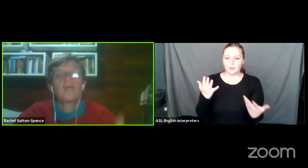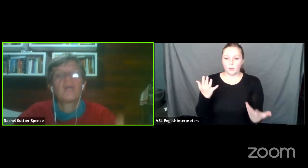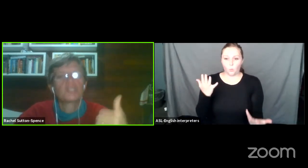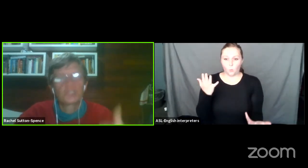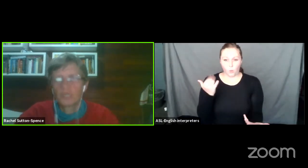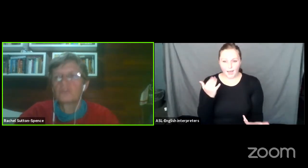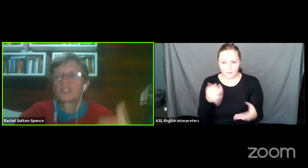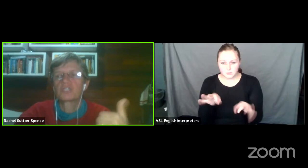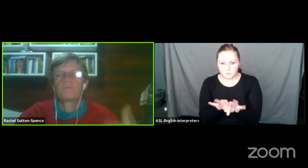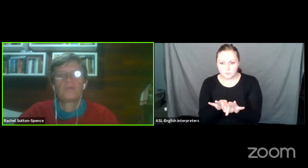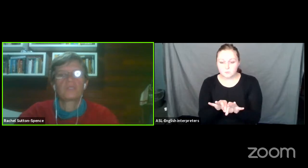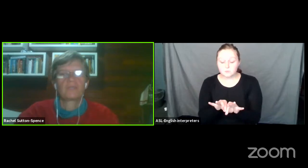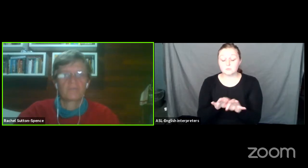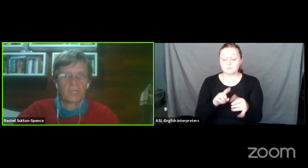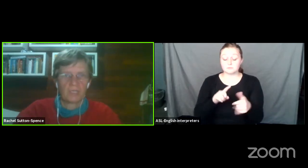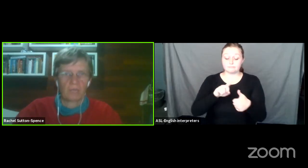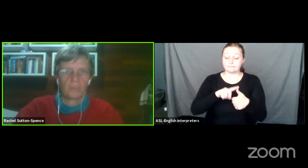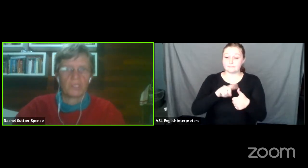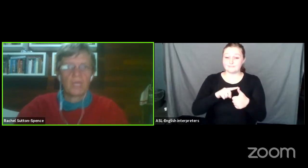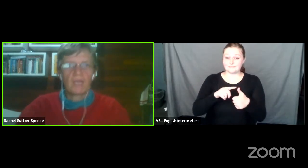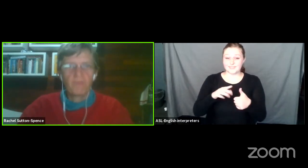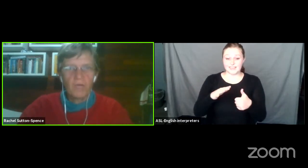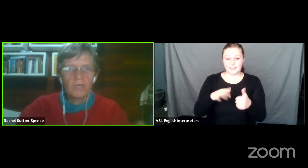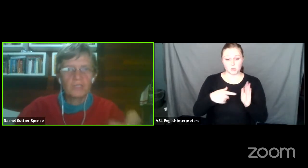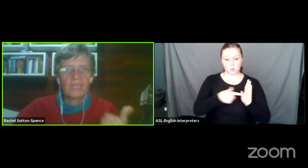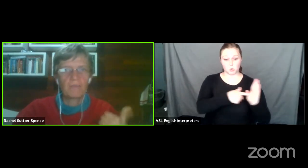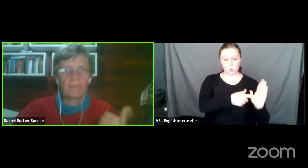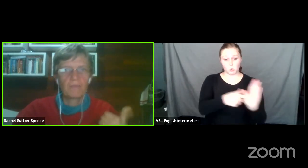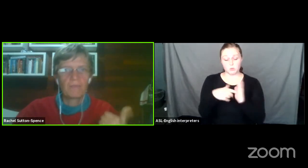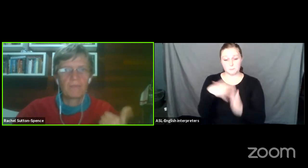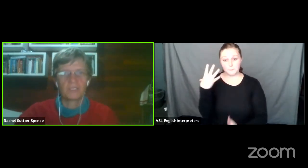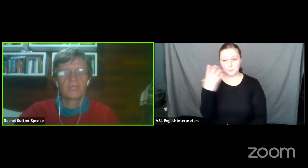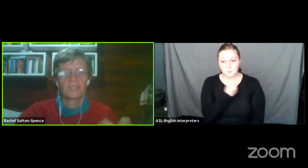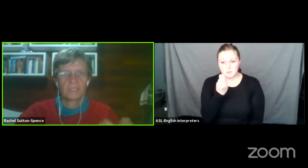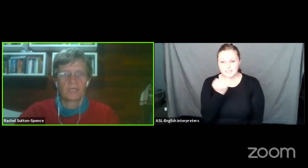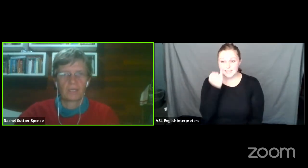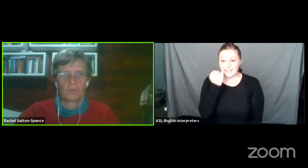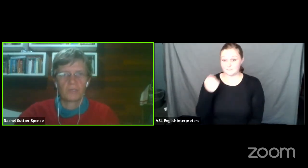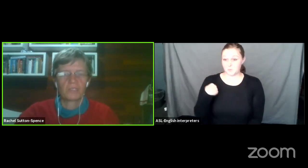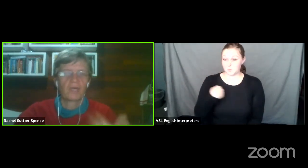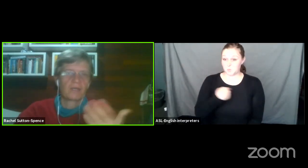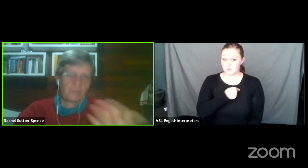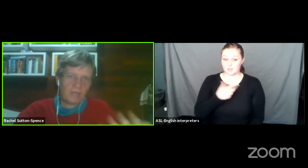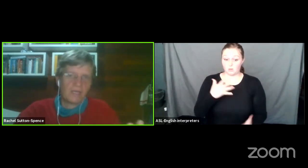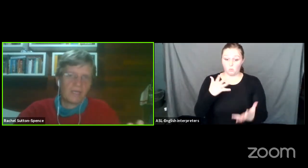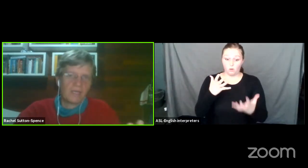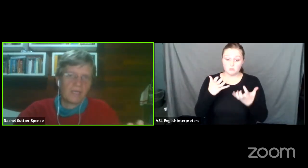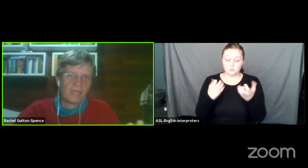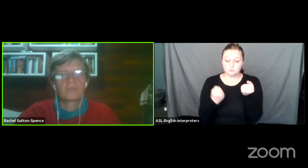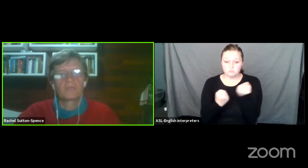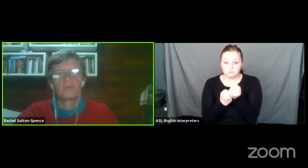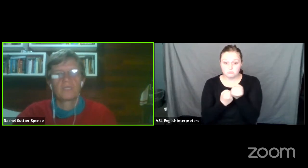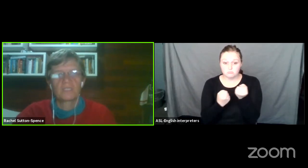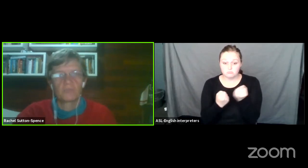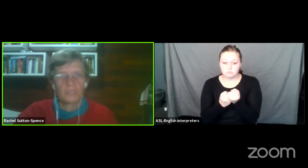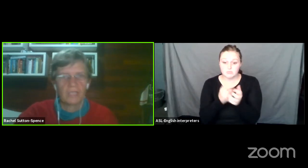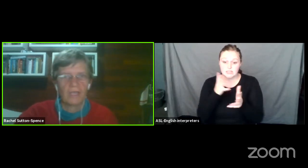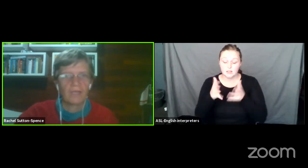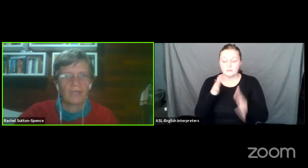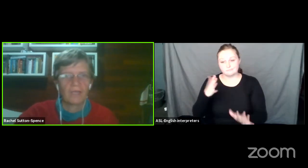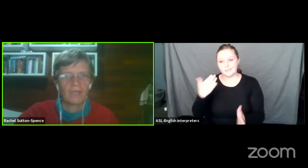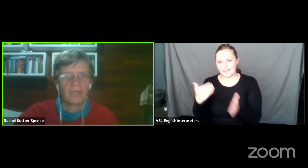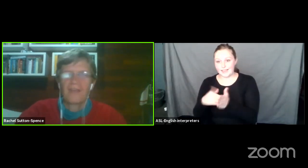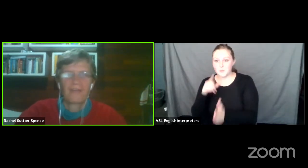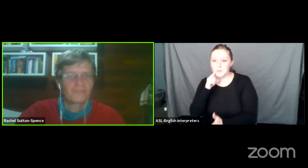of all, it shows us the beauty of sign language. If we're going to get behind sign language, and again, this was something that Ronice was